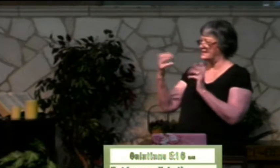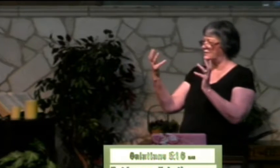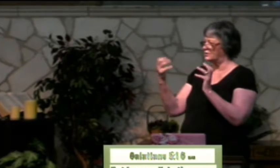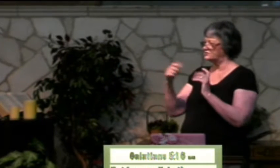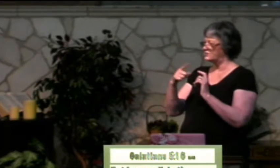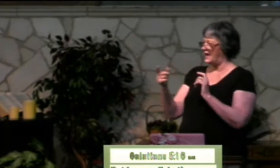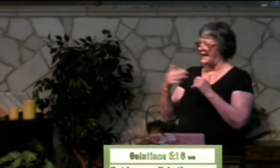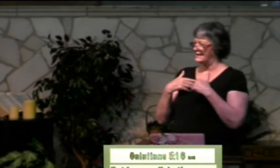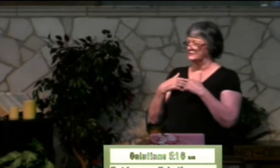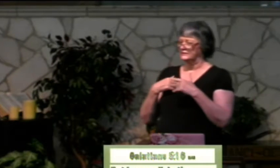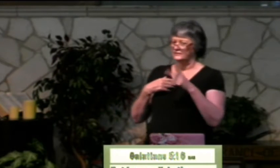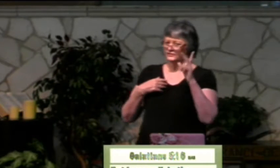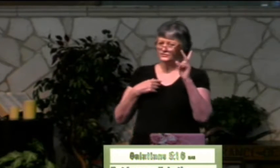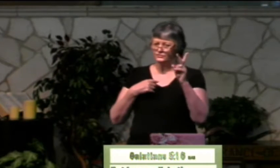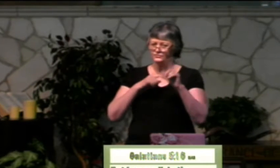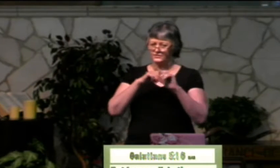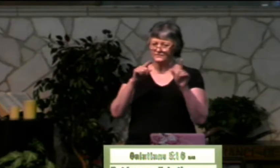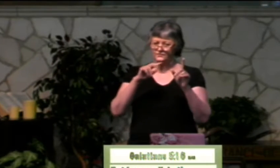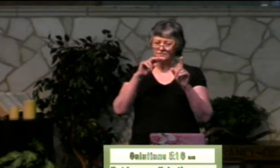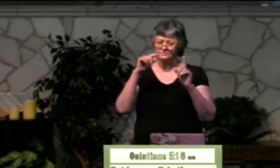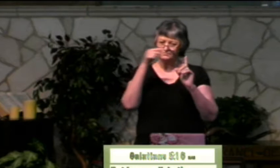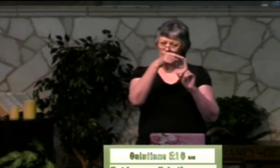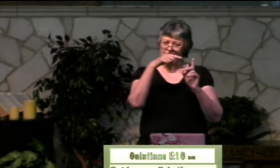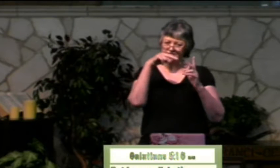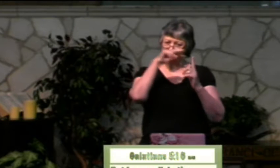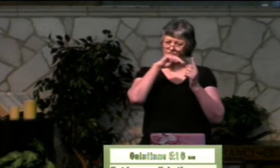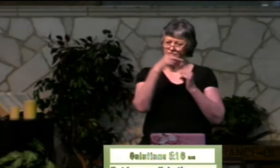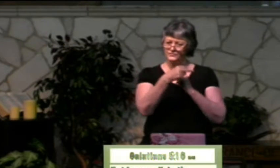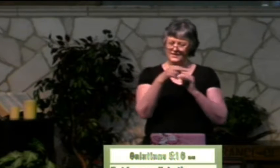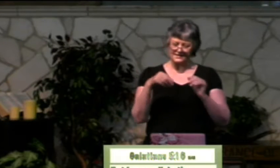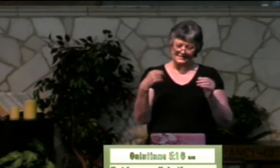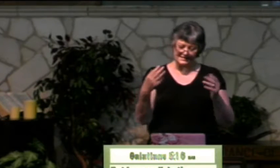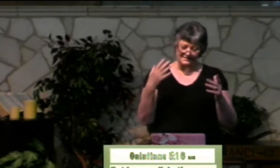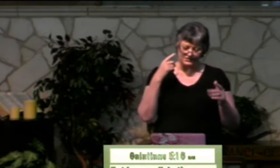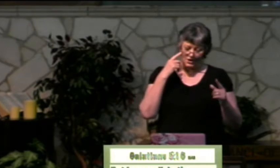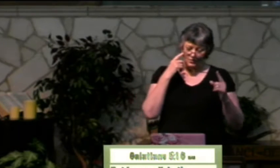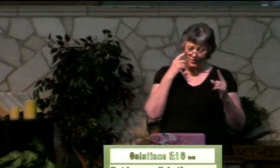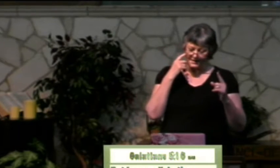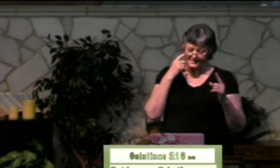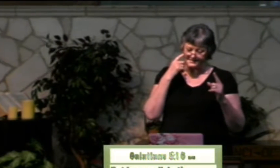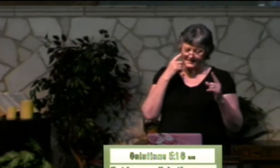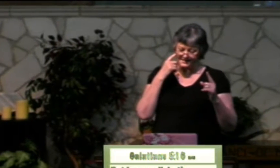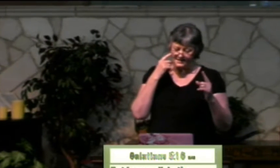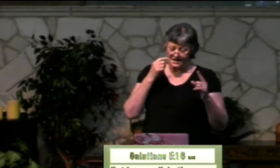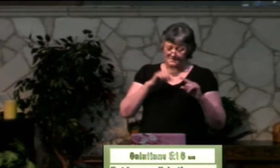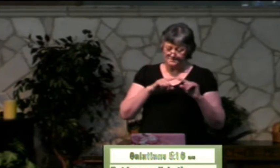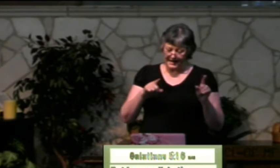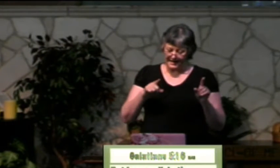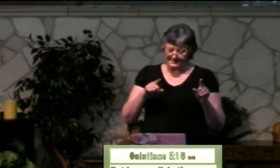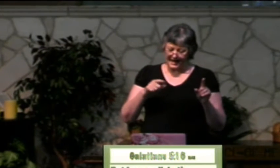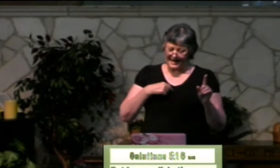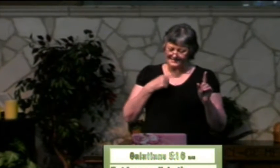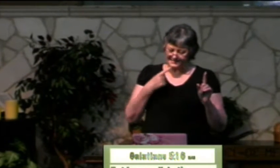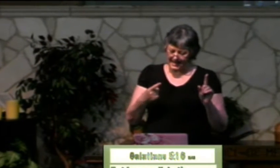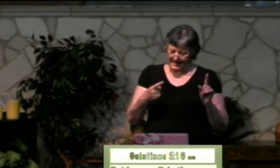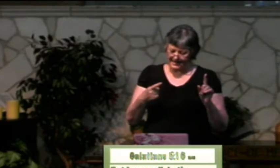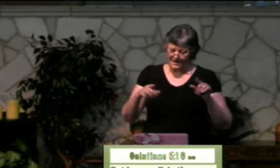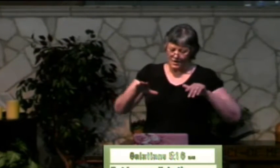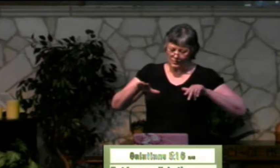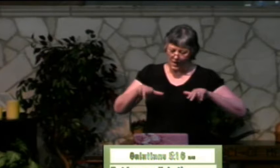want you to have the two different points of view that it gives. One, it says, "But I say,